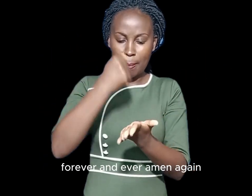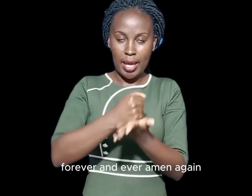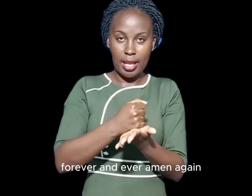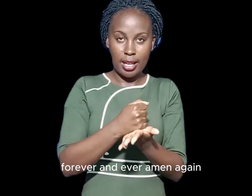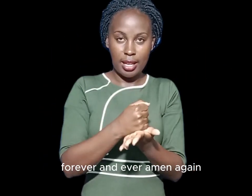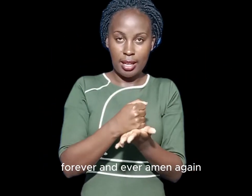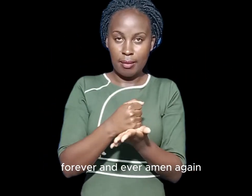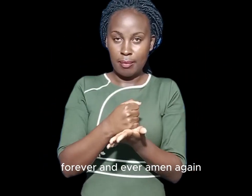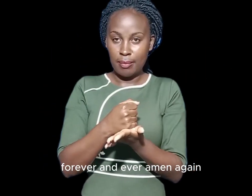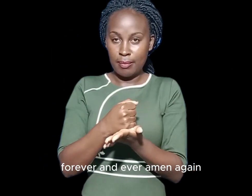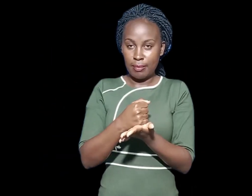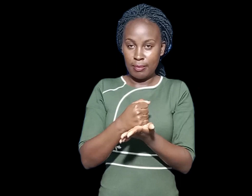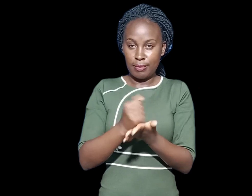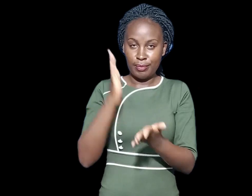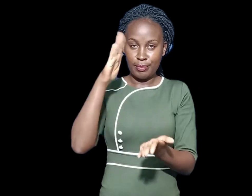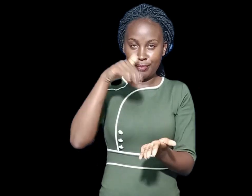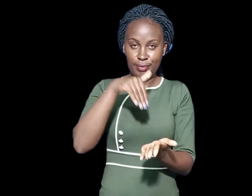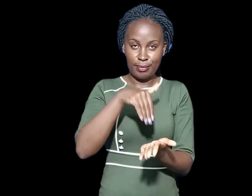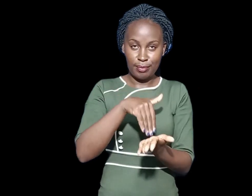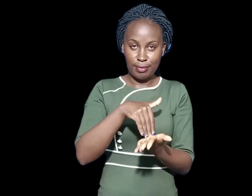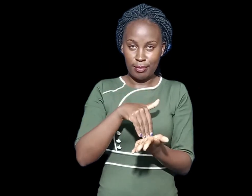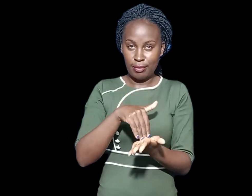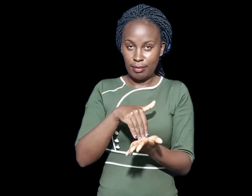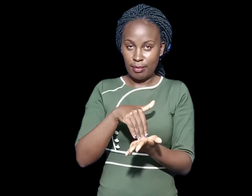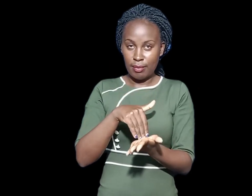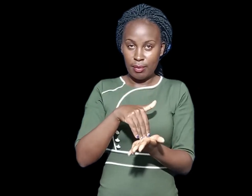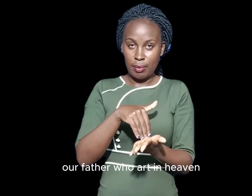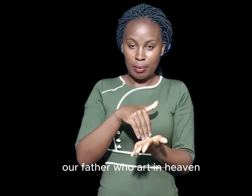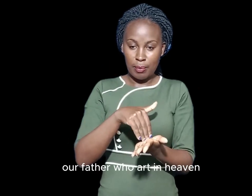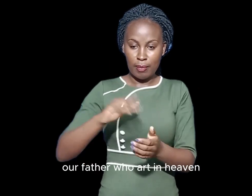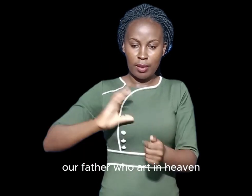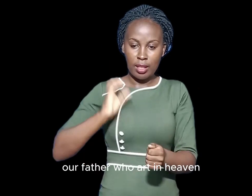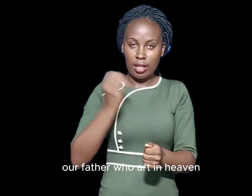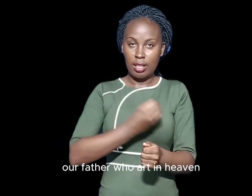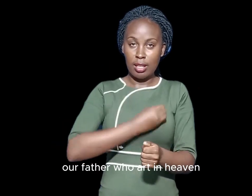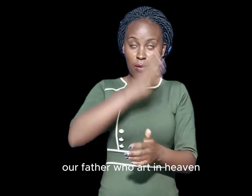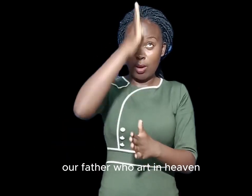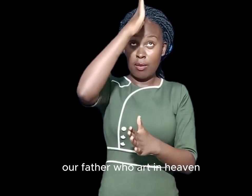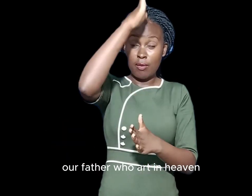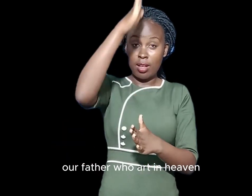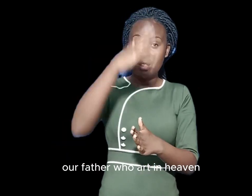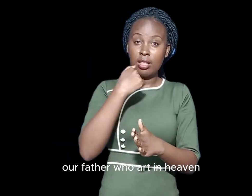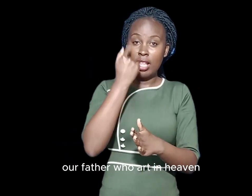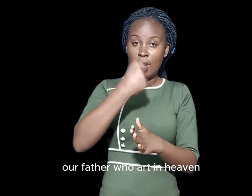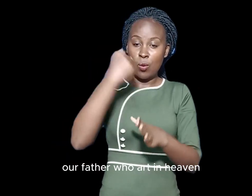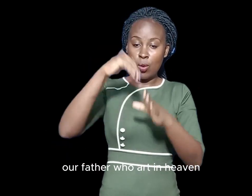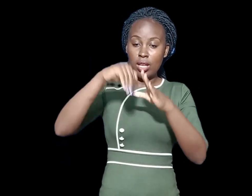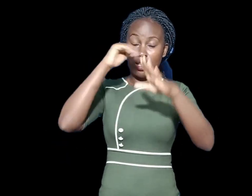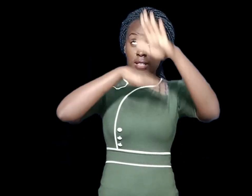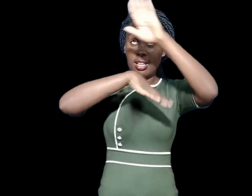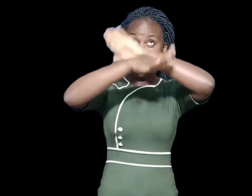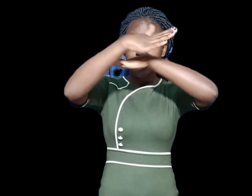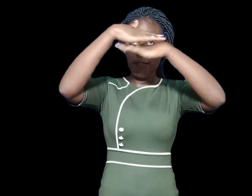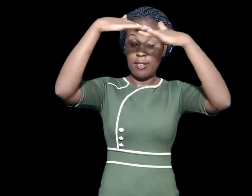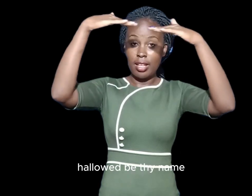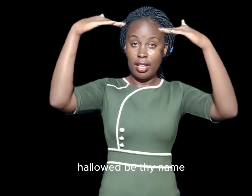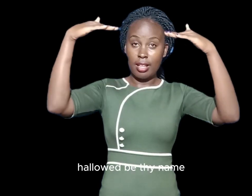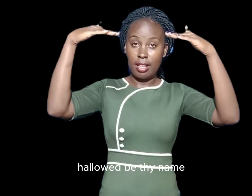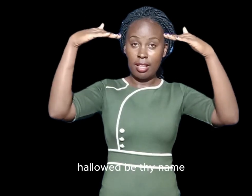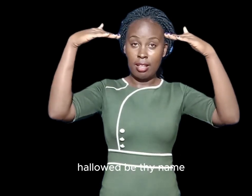Again Our Father who art in heaven Hallowed be